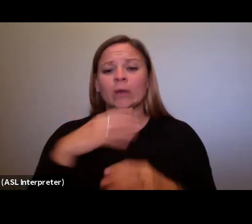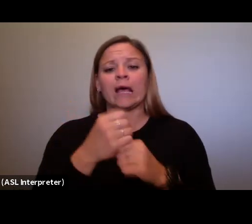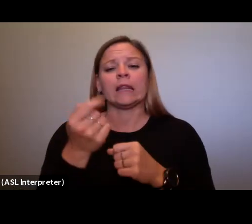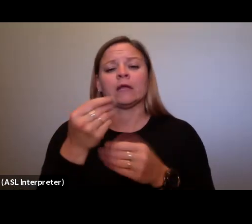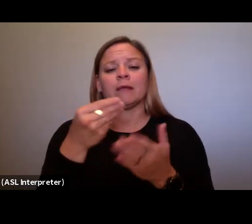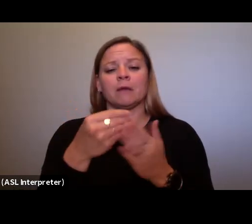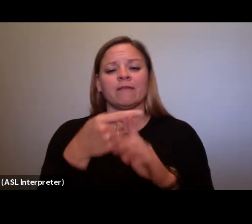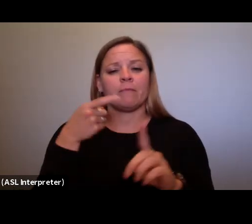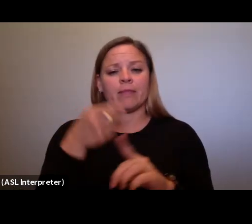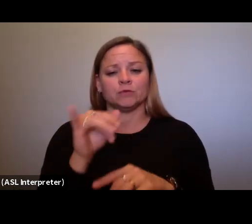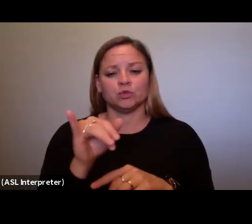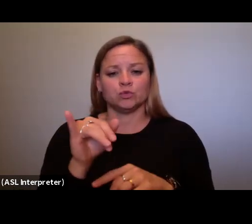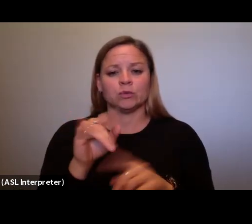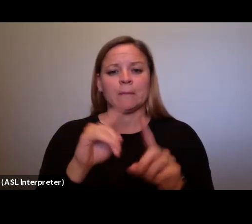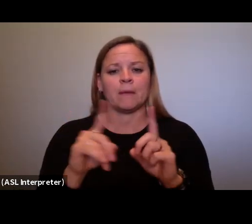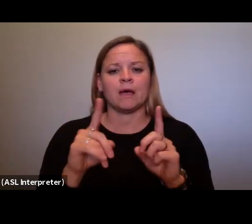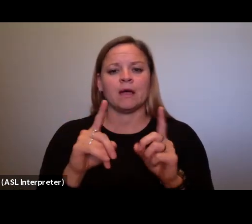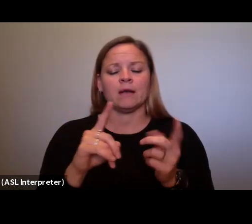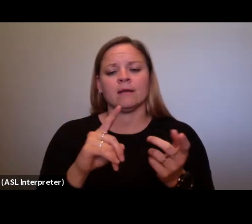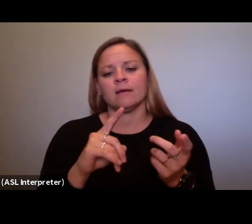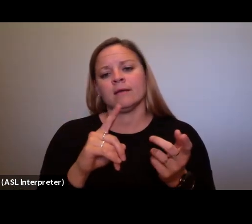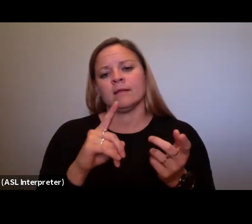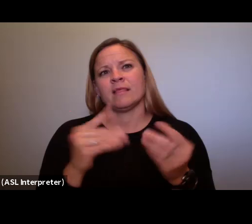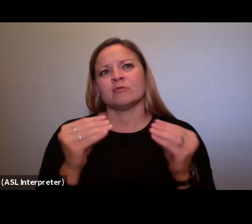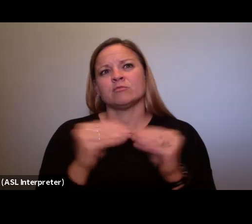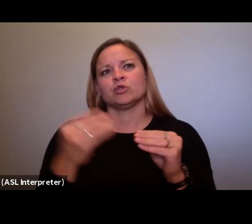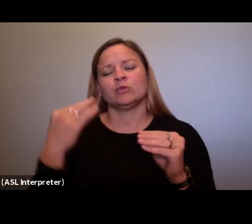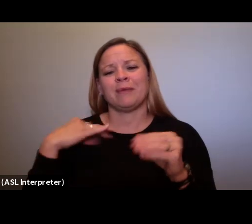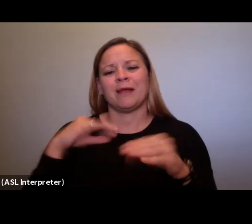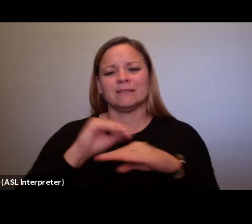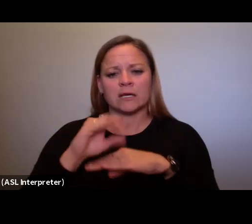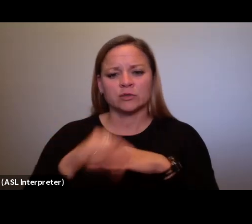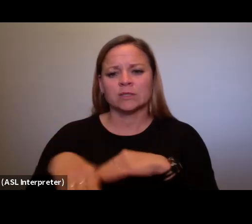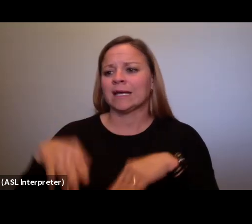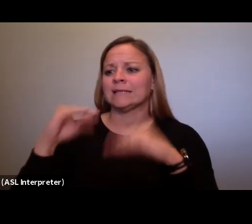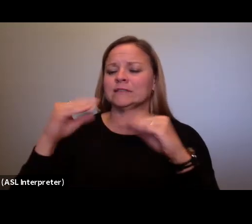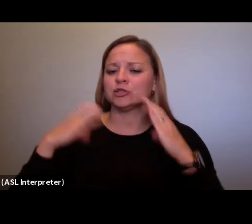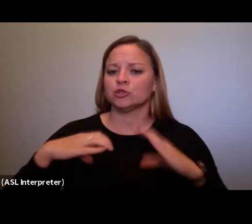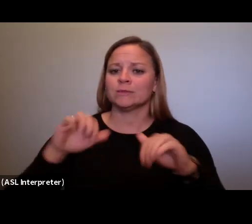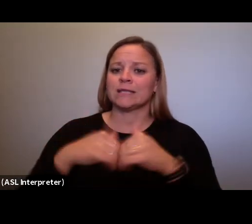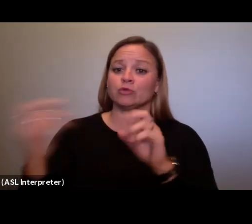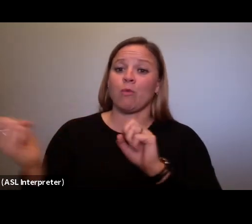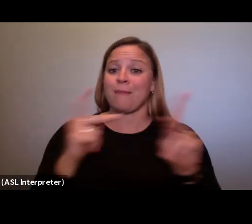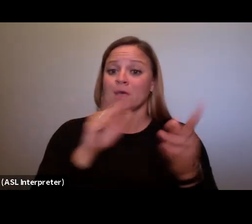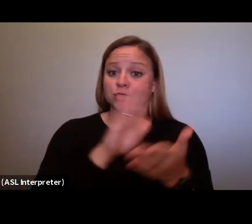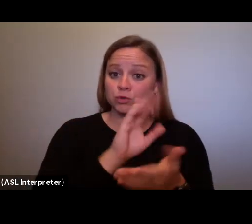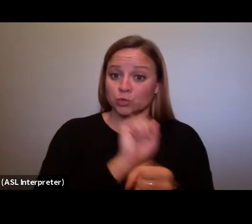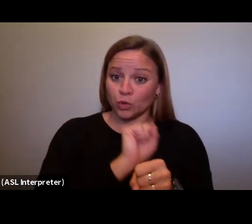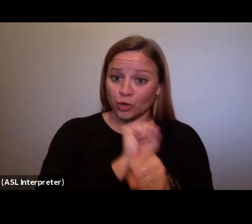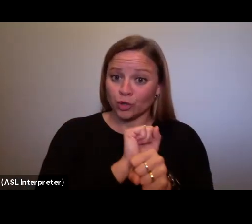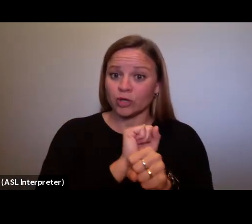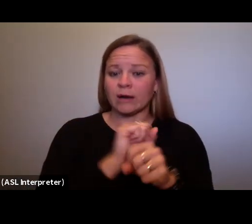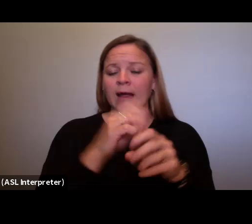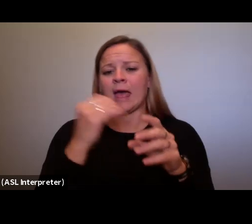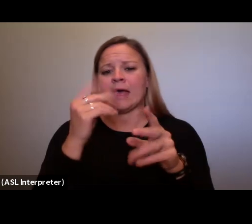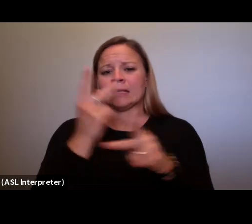money from them, but it was really more into benefits counseling, teaching the consumers how to go back to work and, kind of keep some